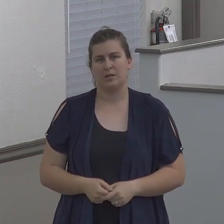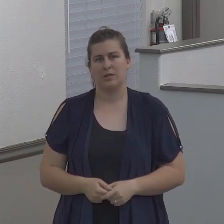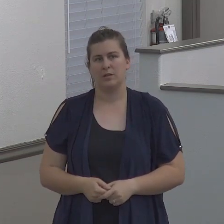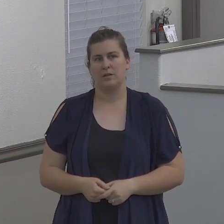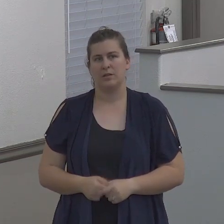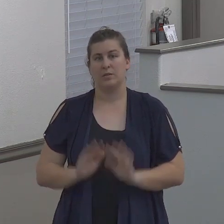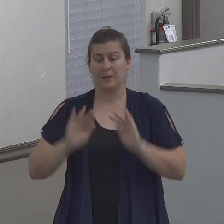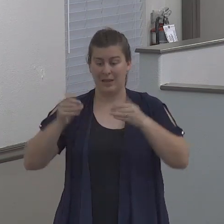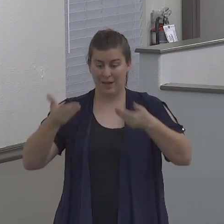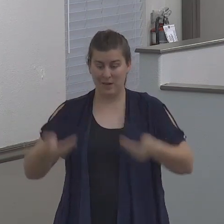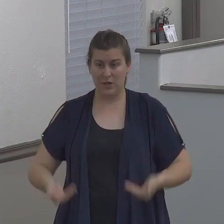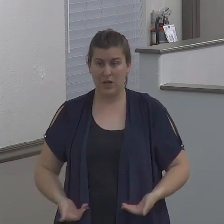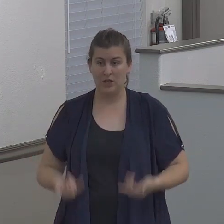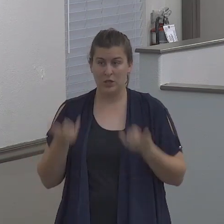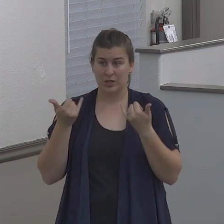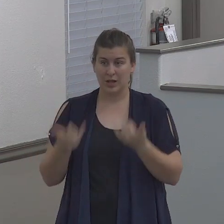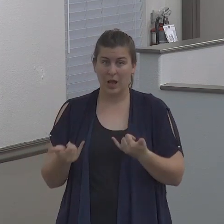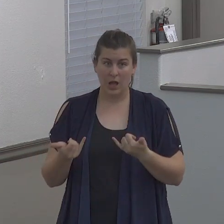to follow that.